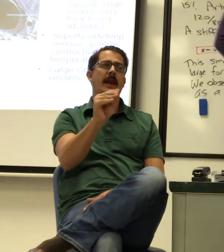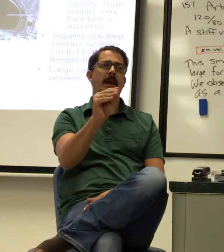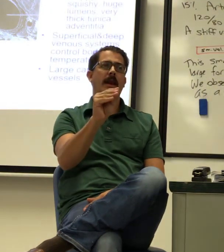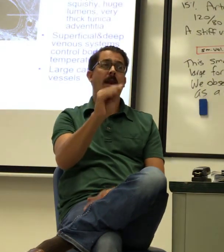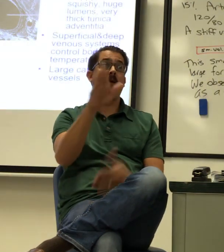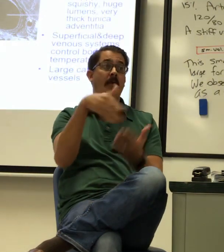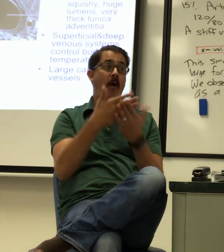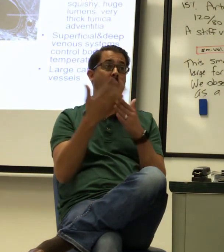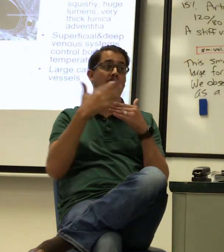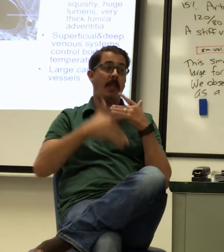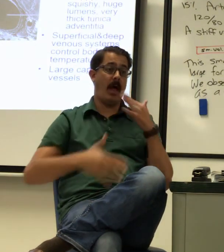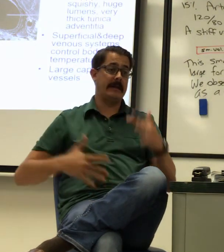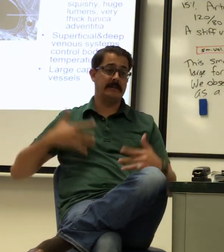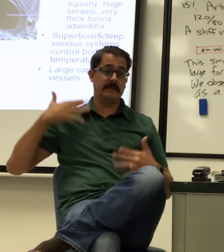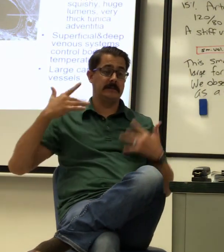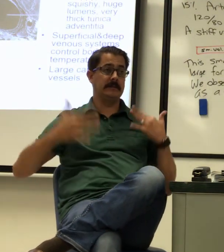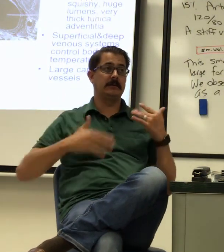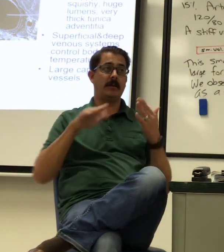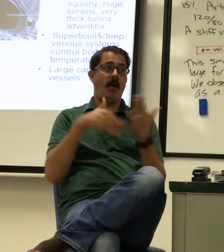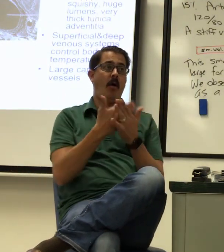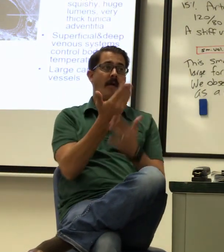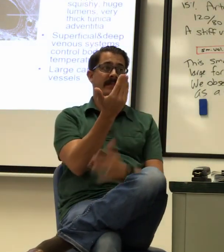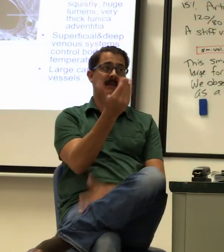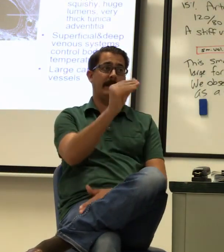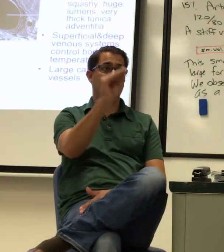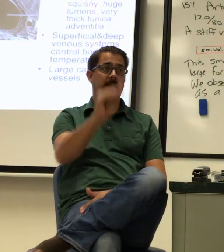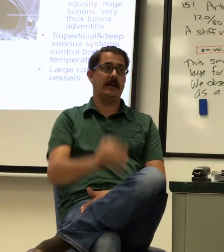of all the blood that's circulating. Okay.